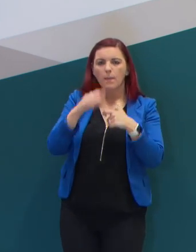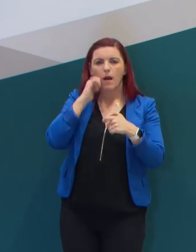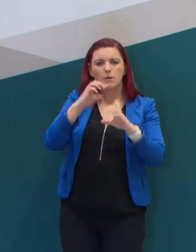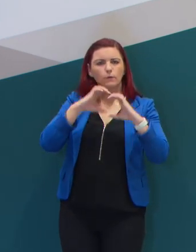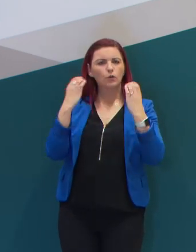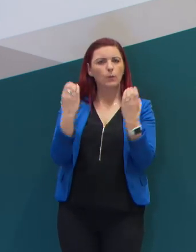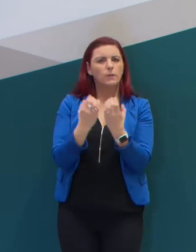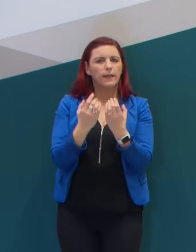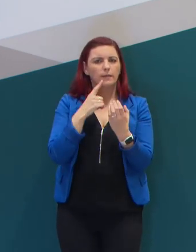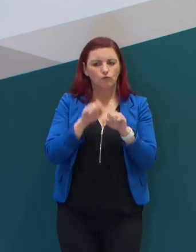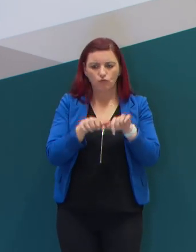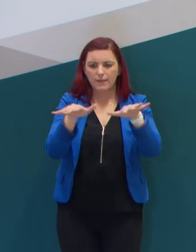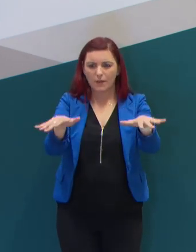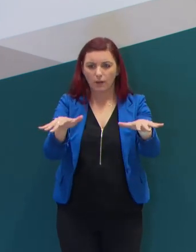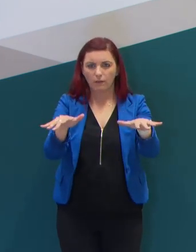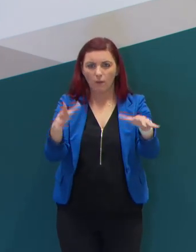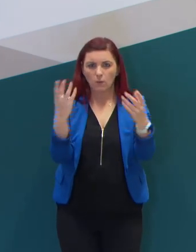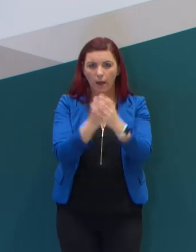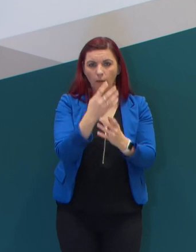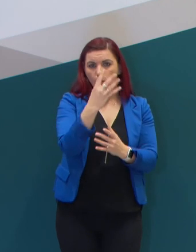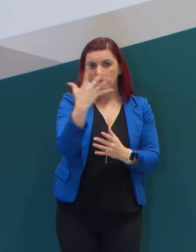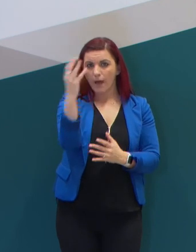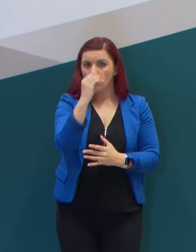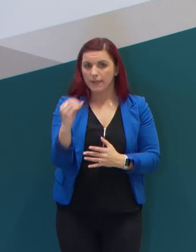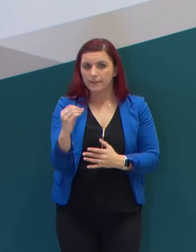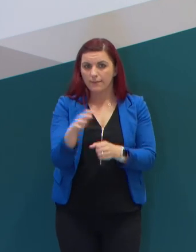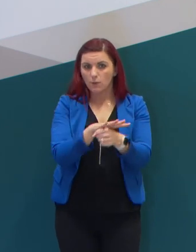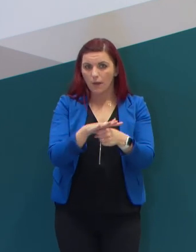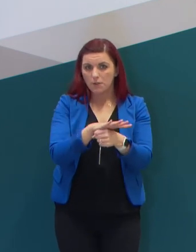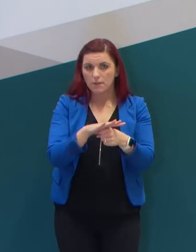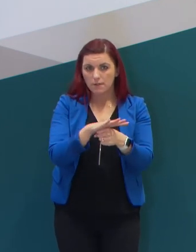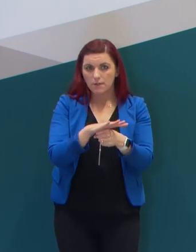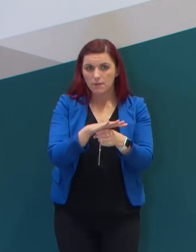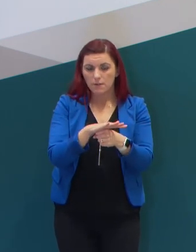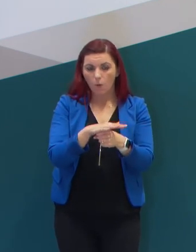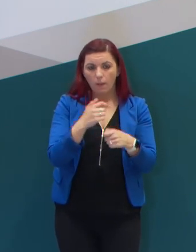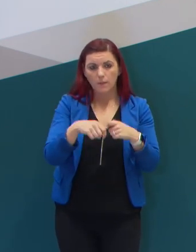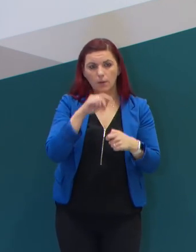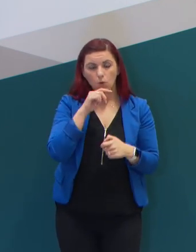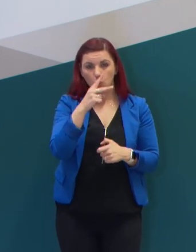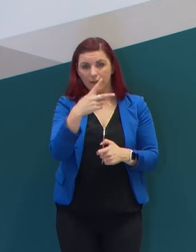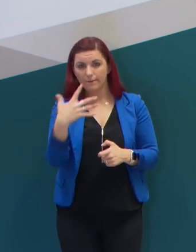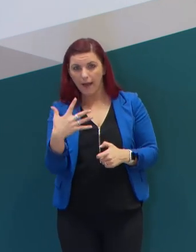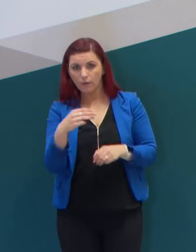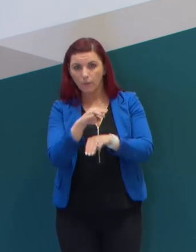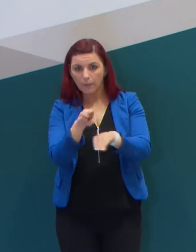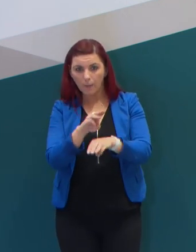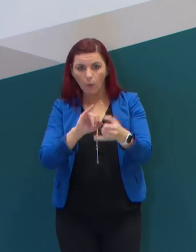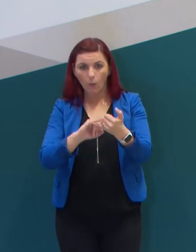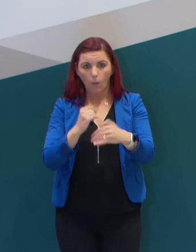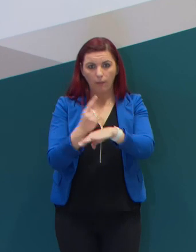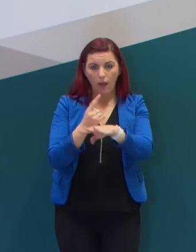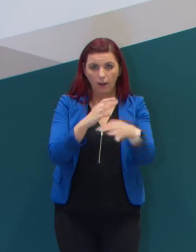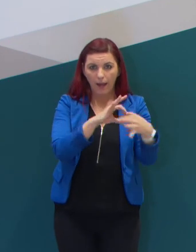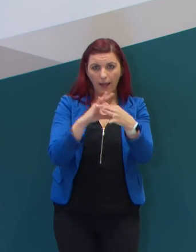transmission accounts for 45% of the cases, and that 25% of the cases were